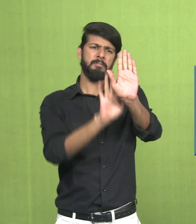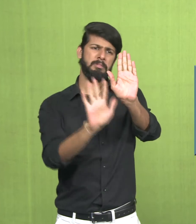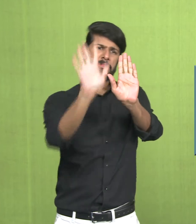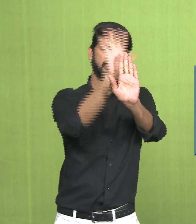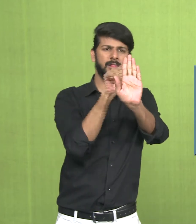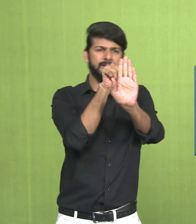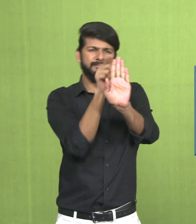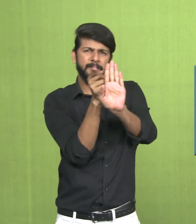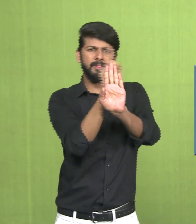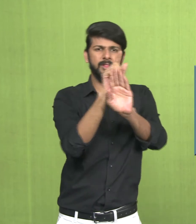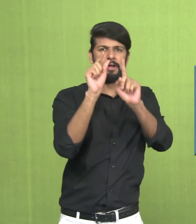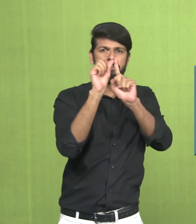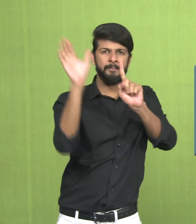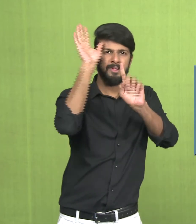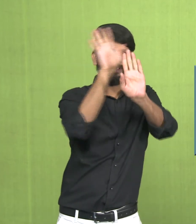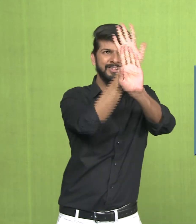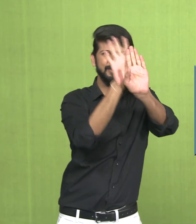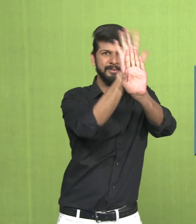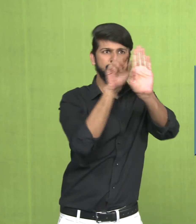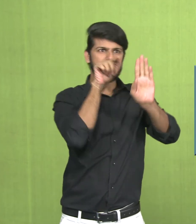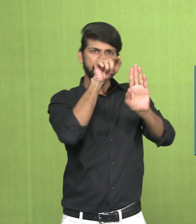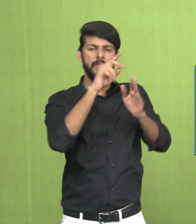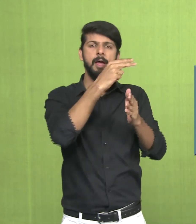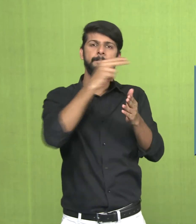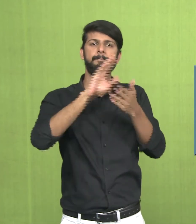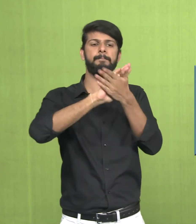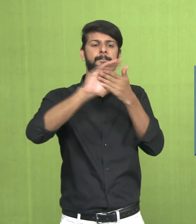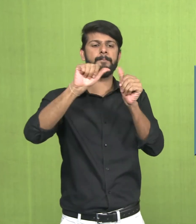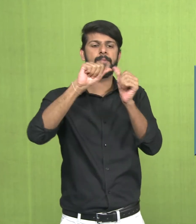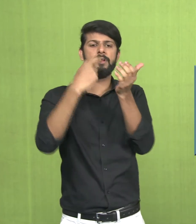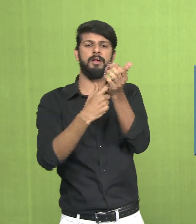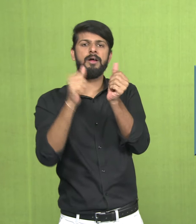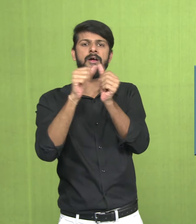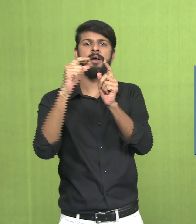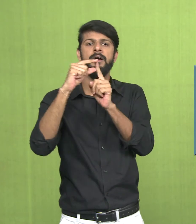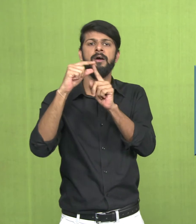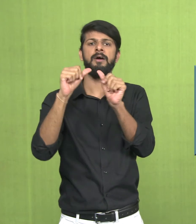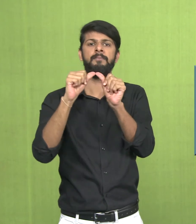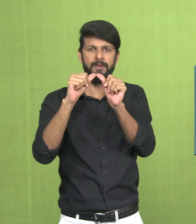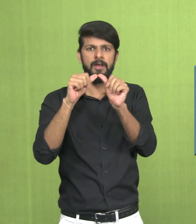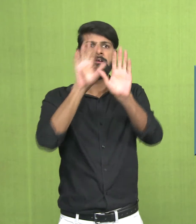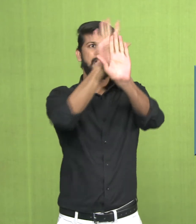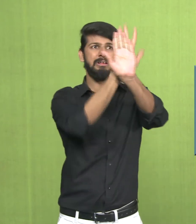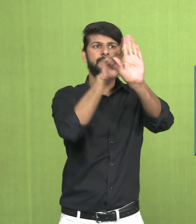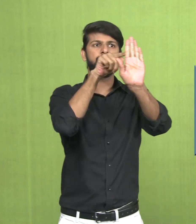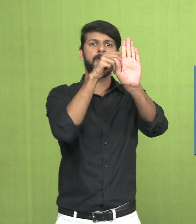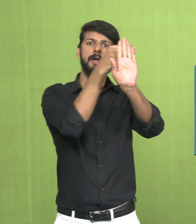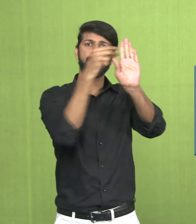This is the Indus Valley civilization, the extent of it, the time much before the concept